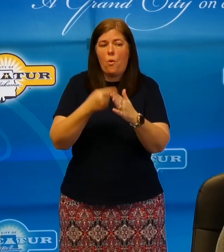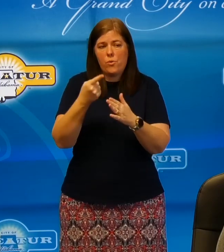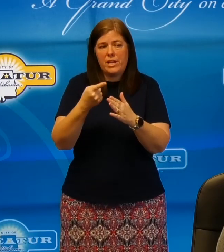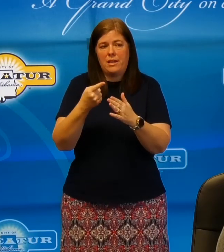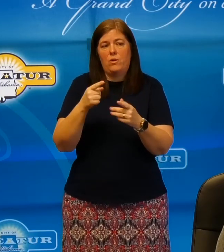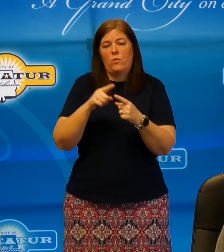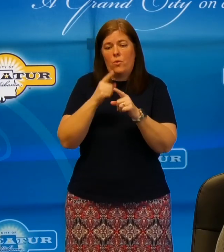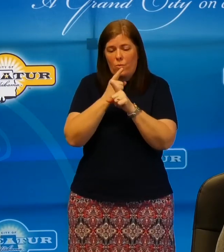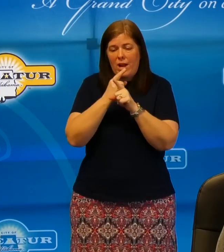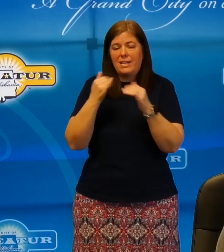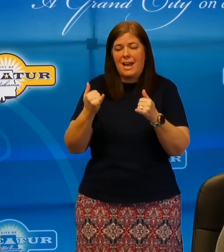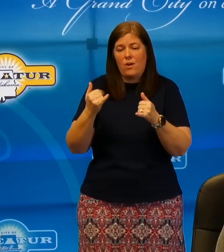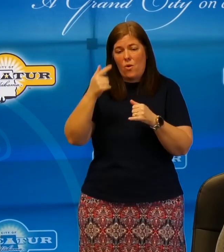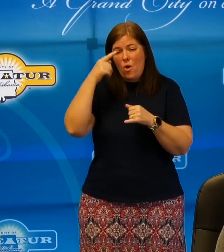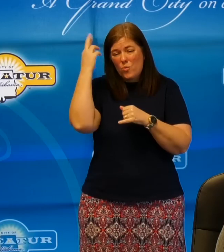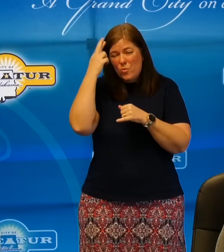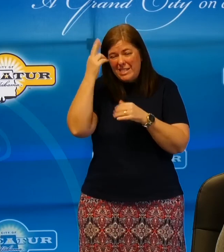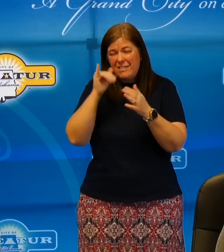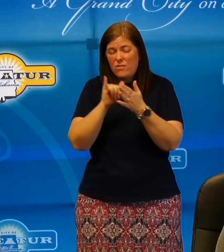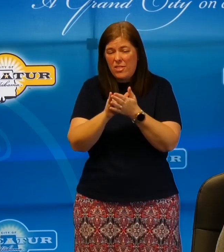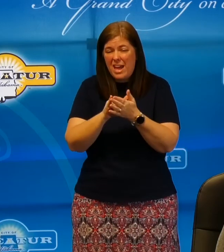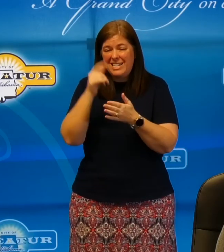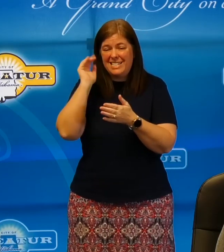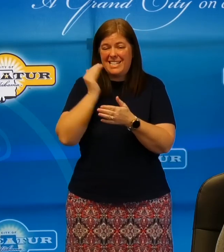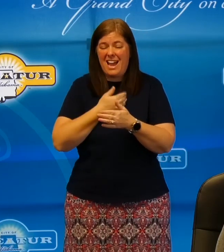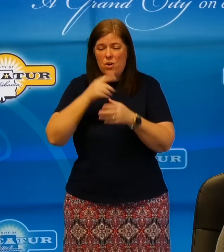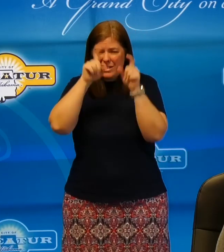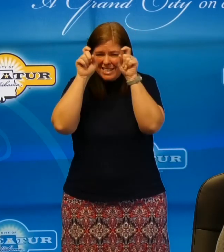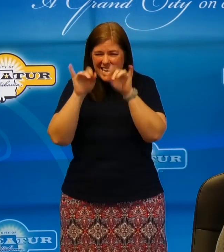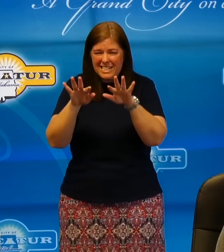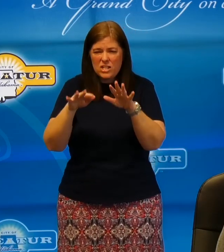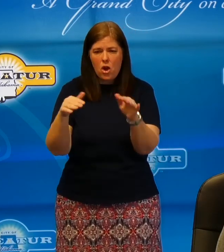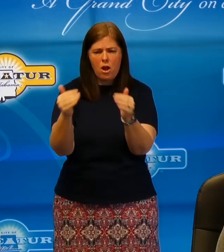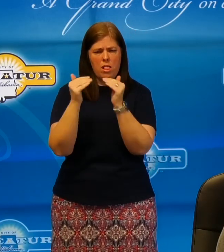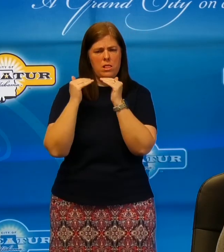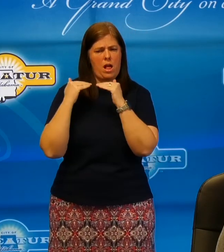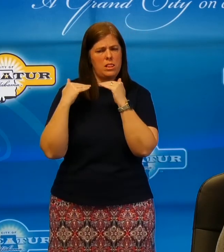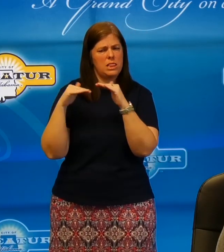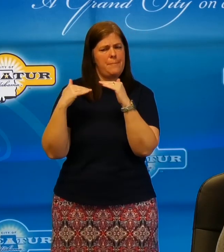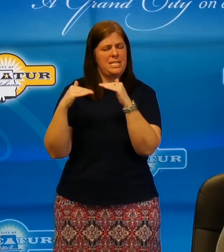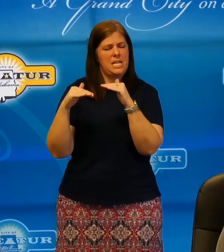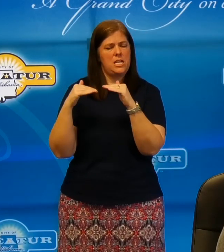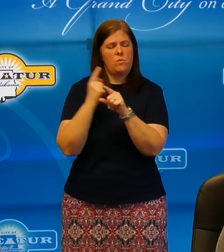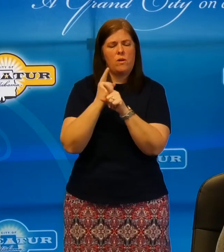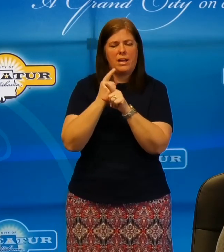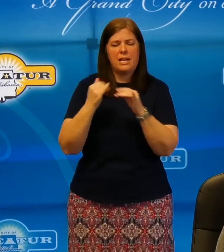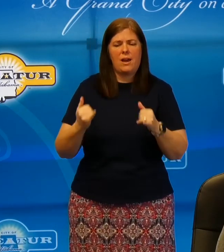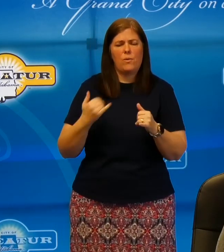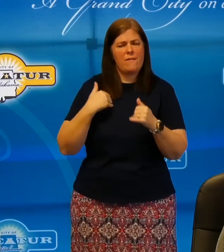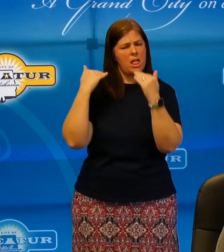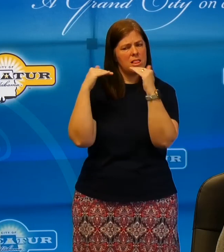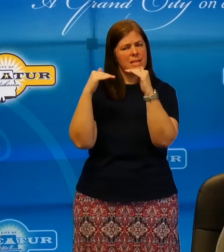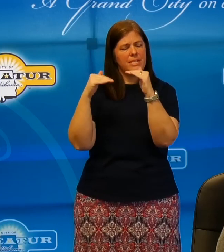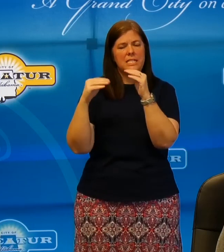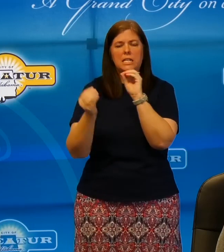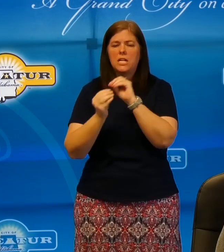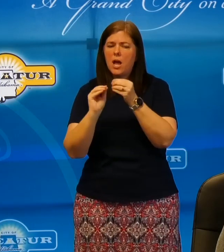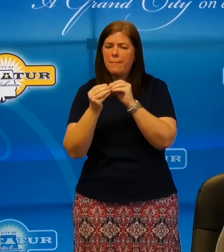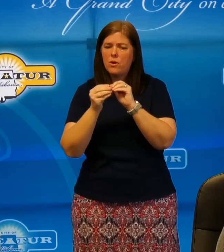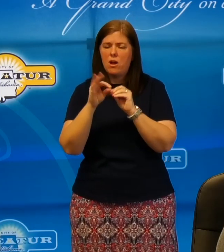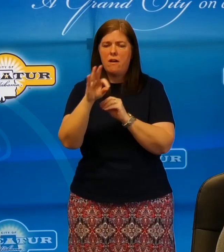tests are very limited, so that's a nationwide issue that we have a limited number of